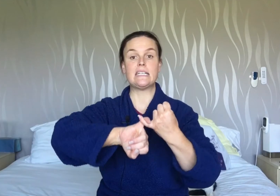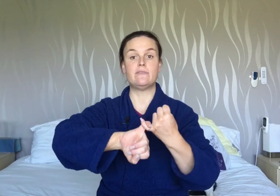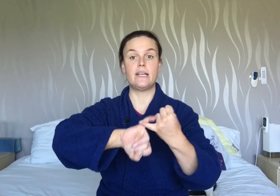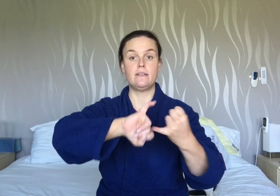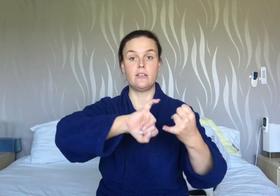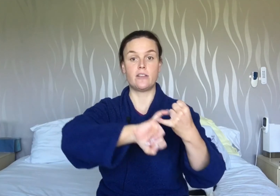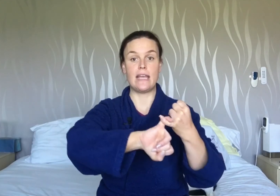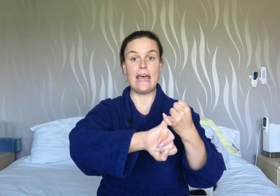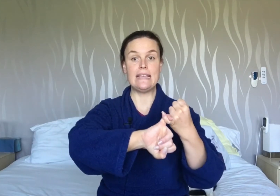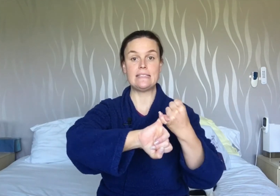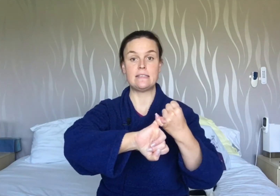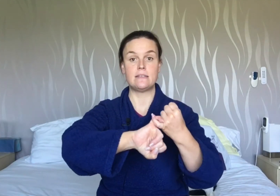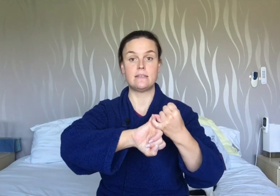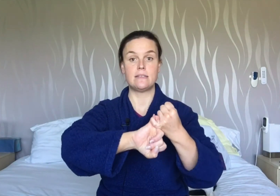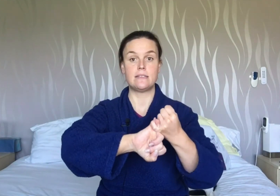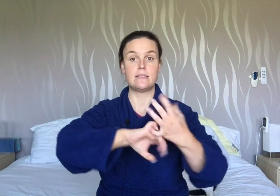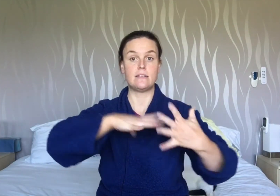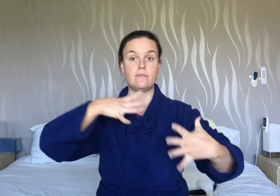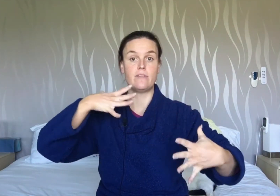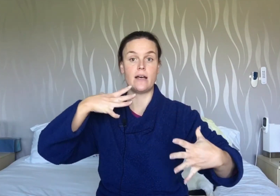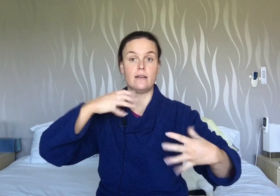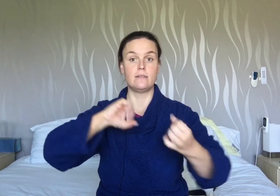Silver. You got the S. Silver.